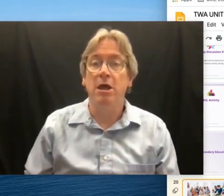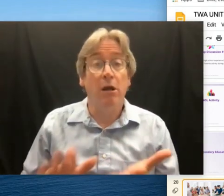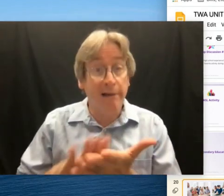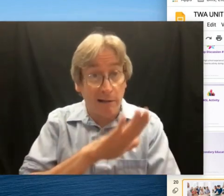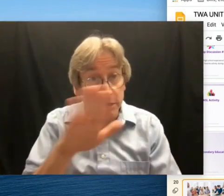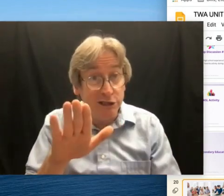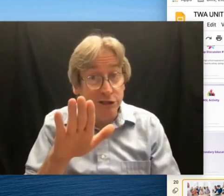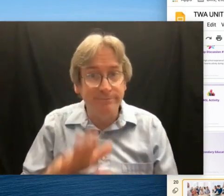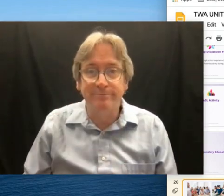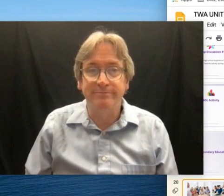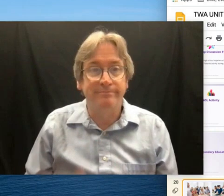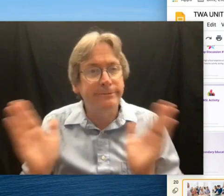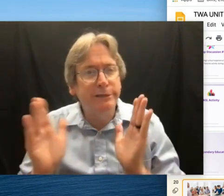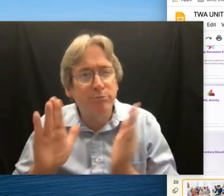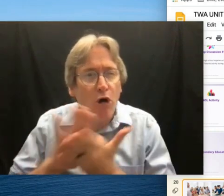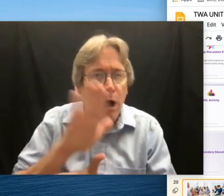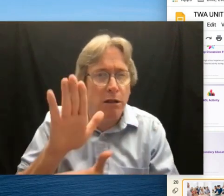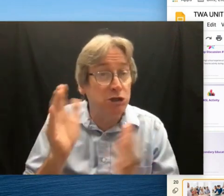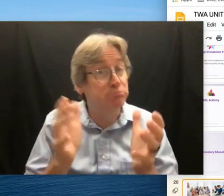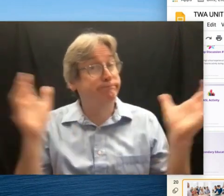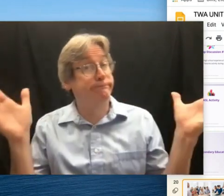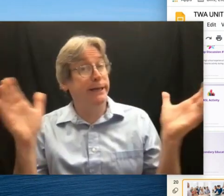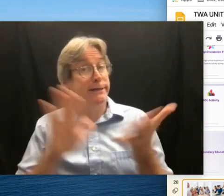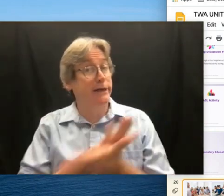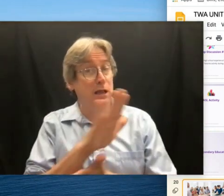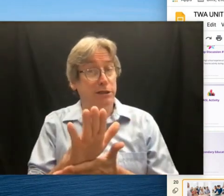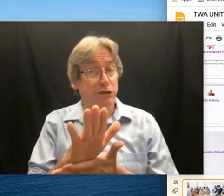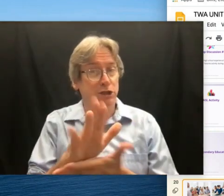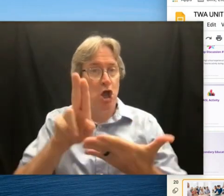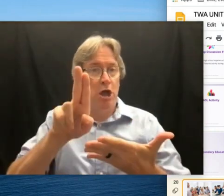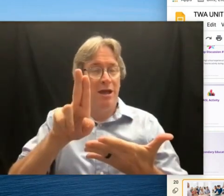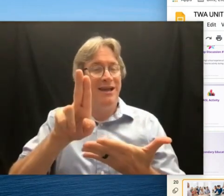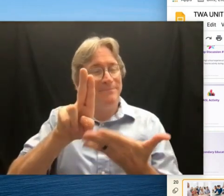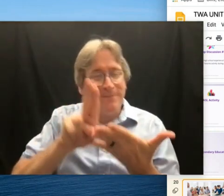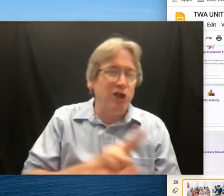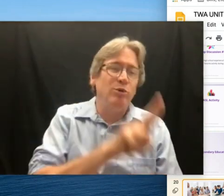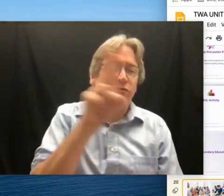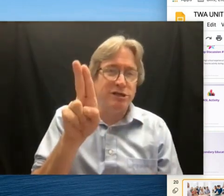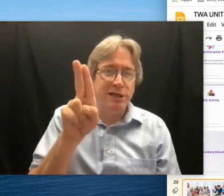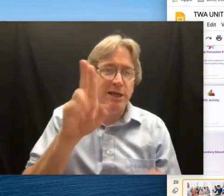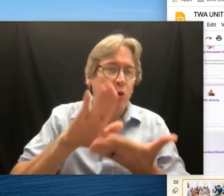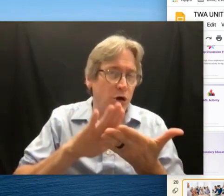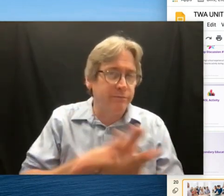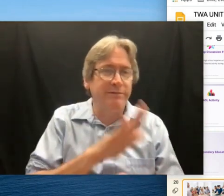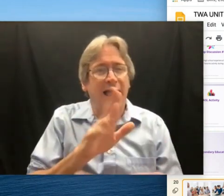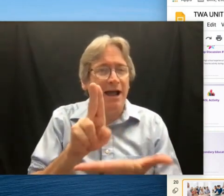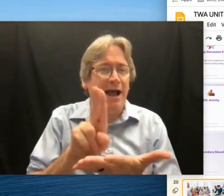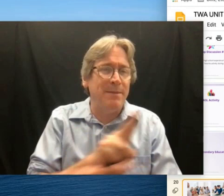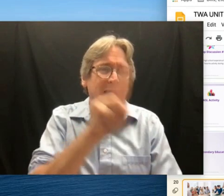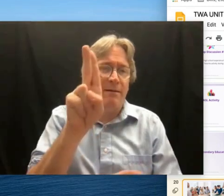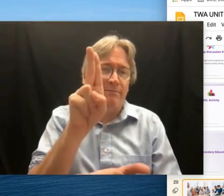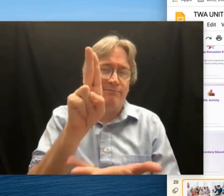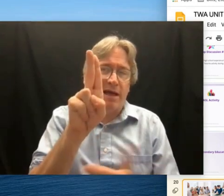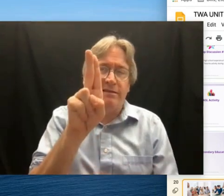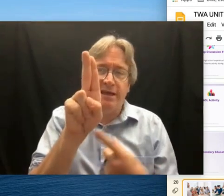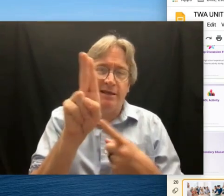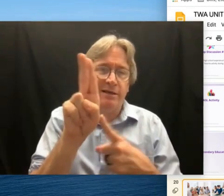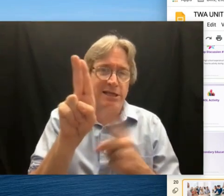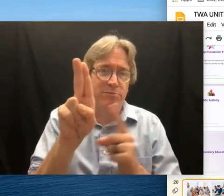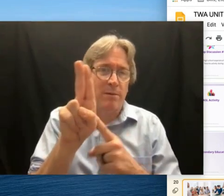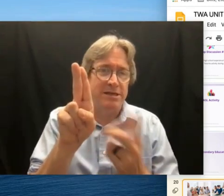already. College. Small college, big college. University, or, I mean,